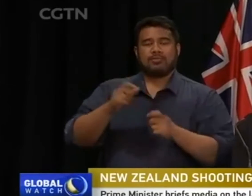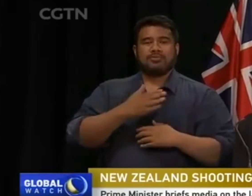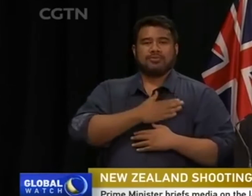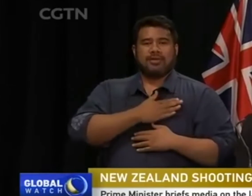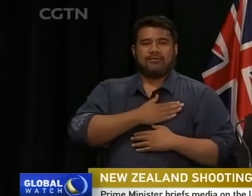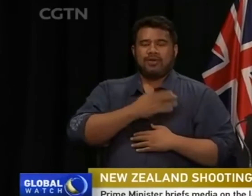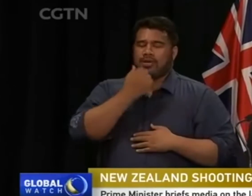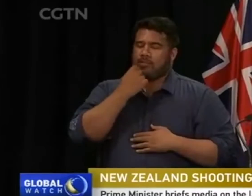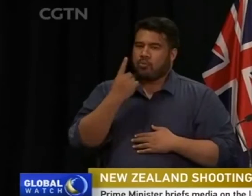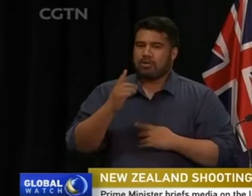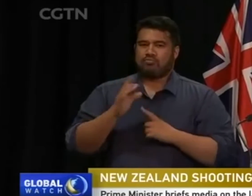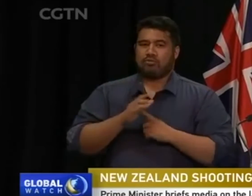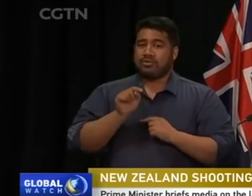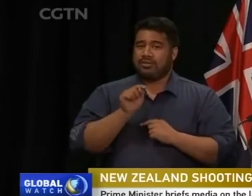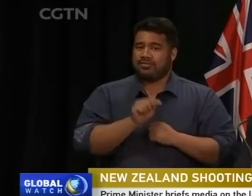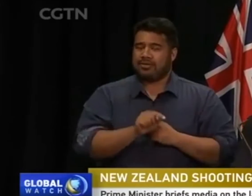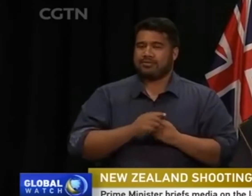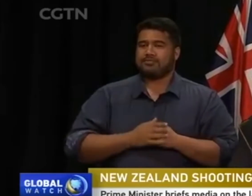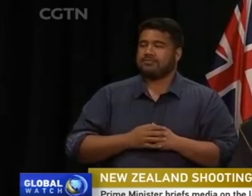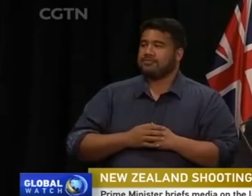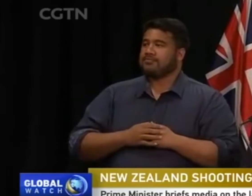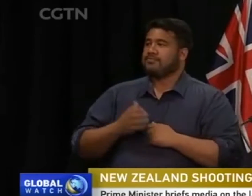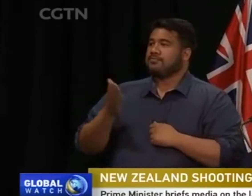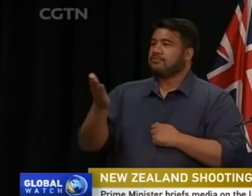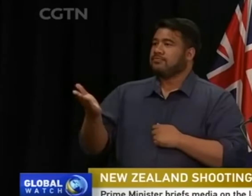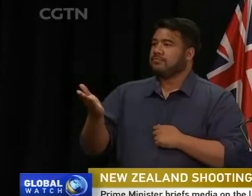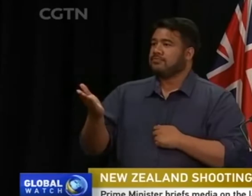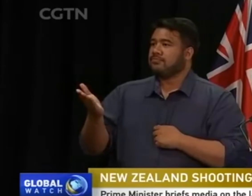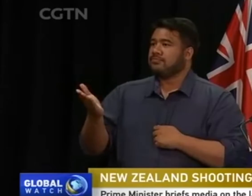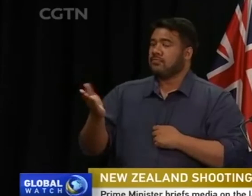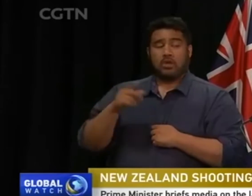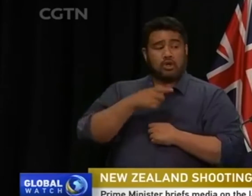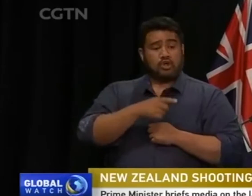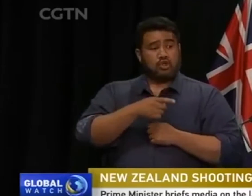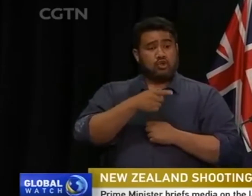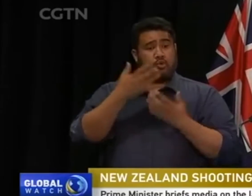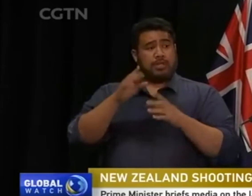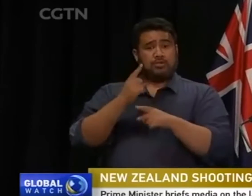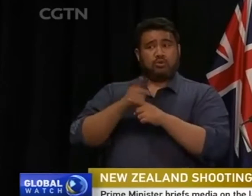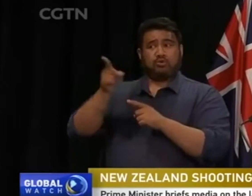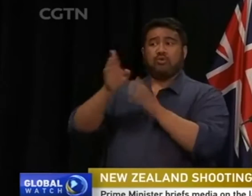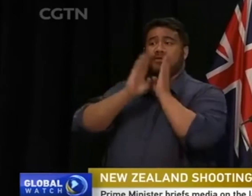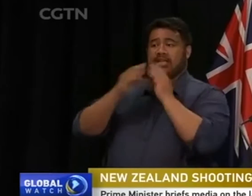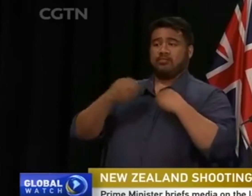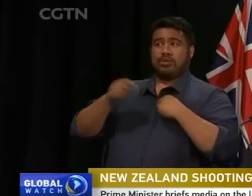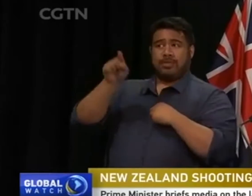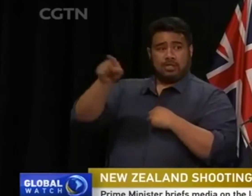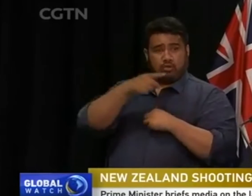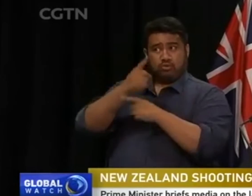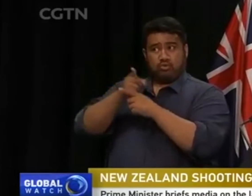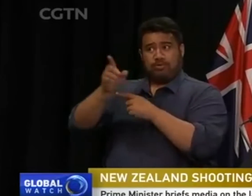number one priority. Have you spoken to Facebook again? Sorry. Have you spoken to Facebook again, Prime Minister, about the live streaming?